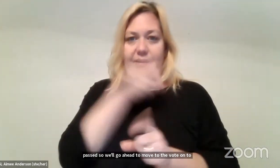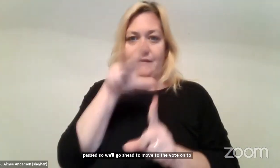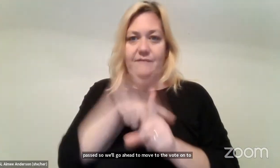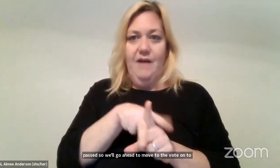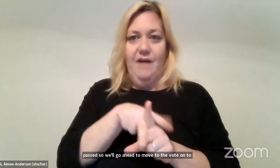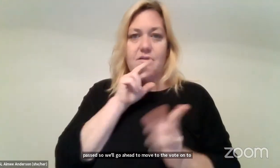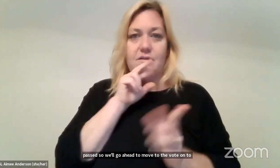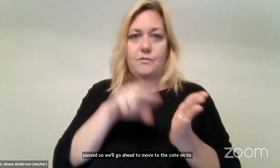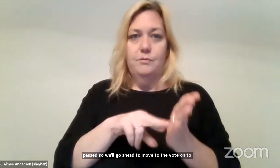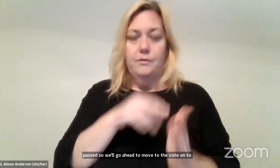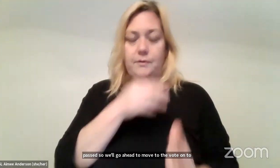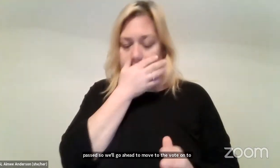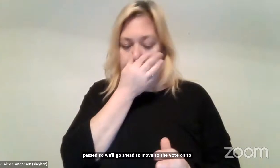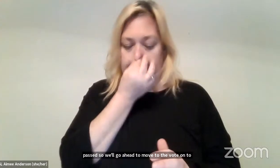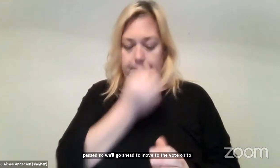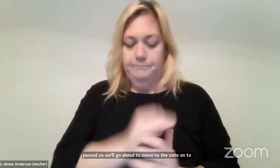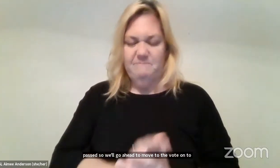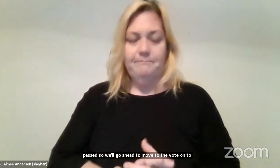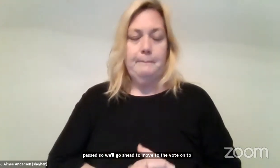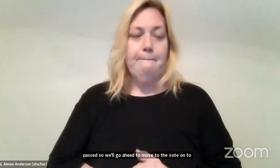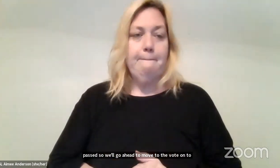report.